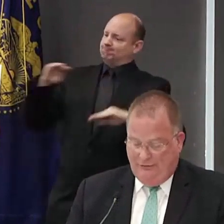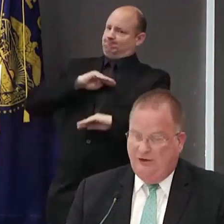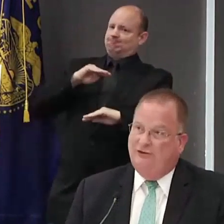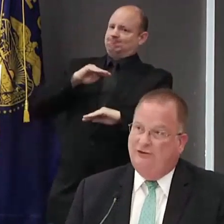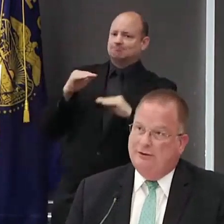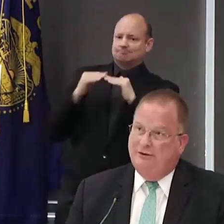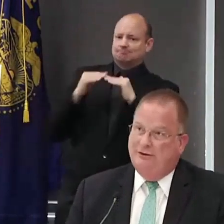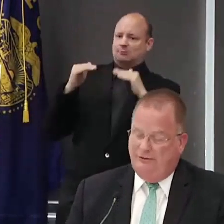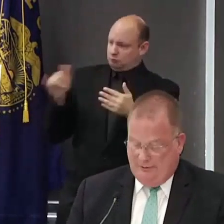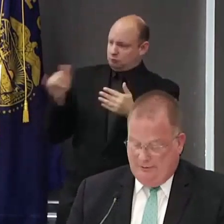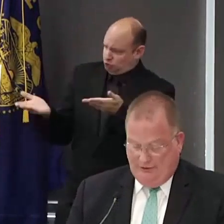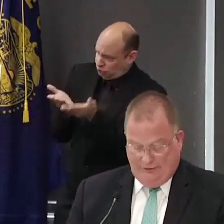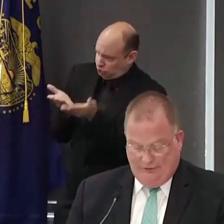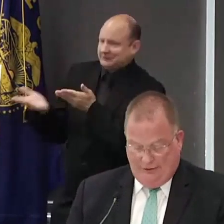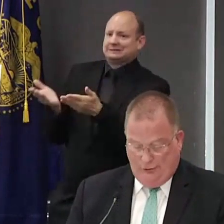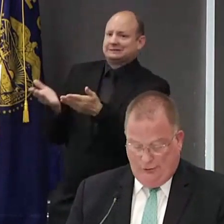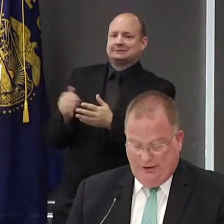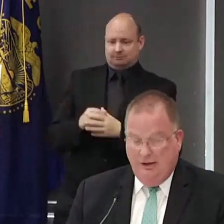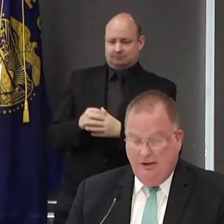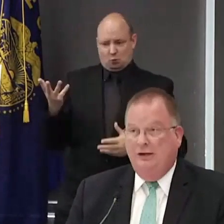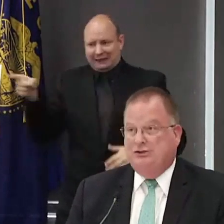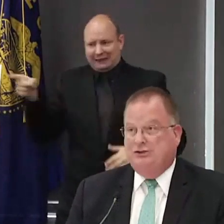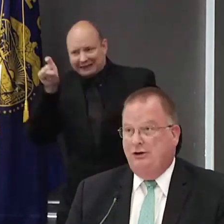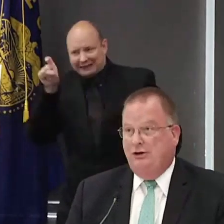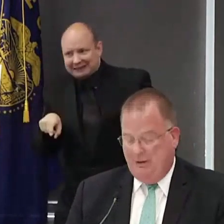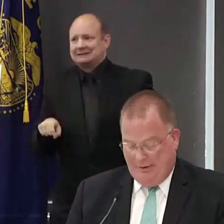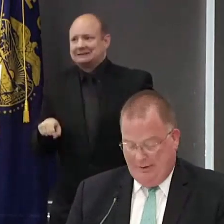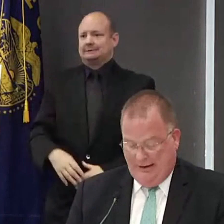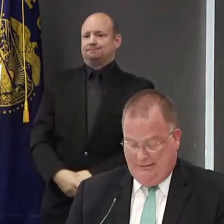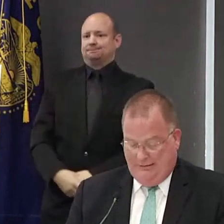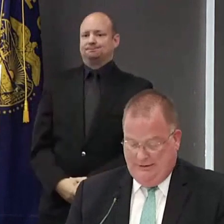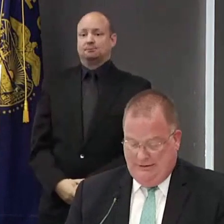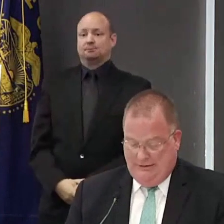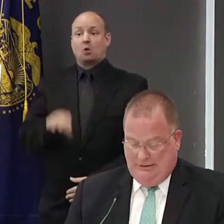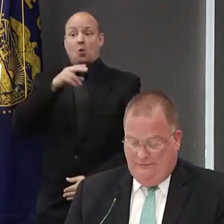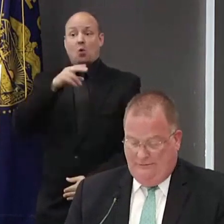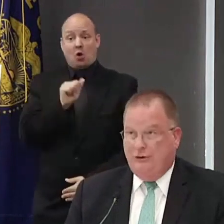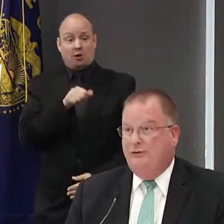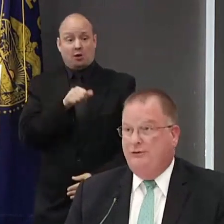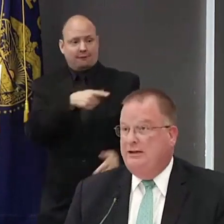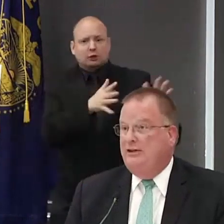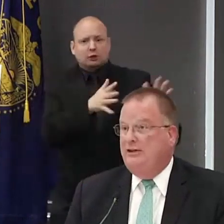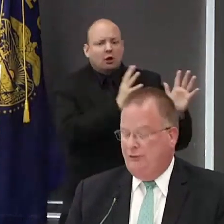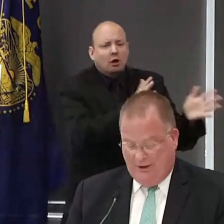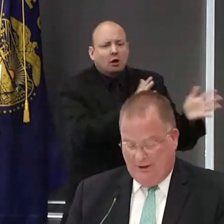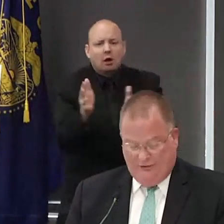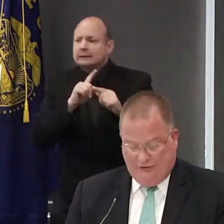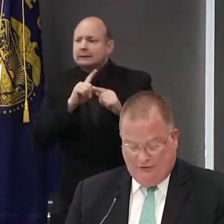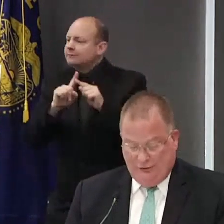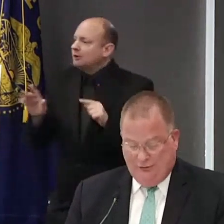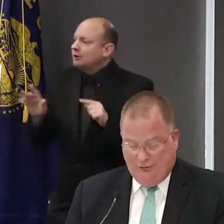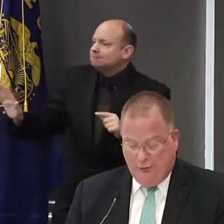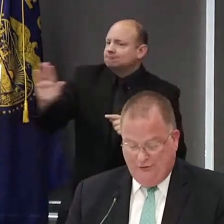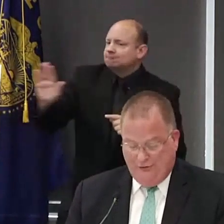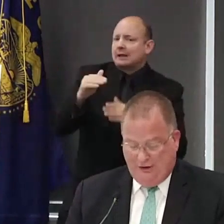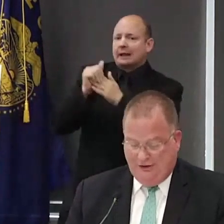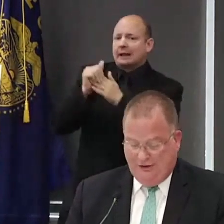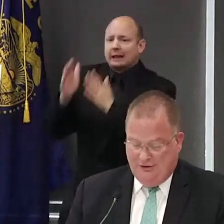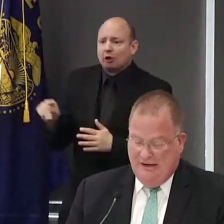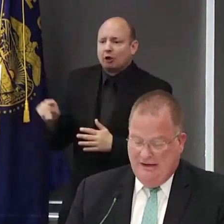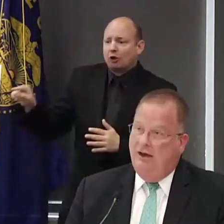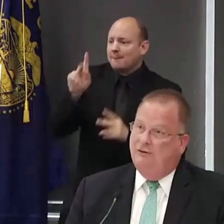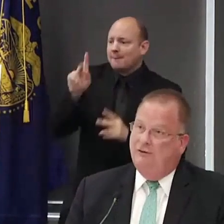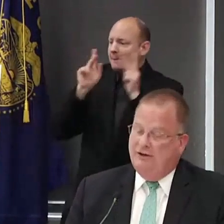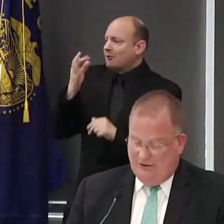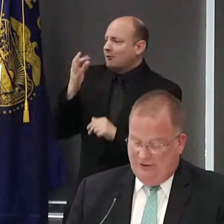in conversations with leaders of communities of color in Oregon to chart a better path. For the COVID-19 response, this includes improving